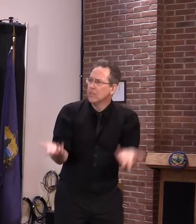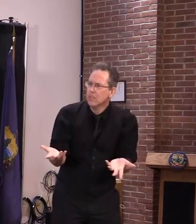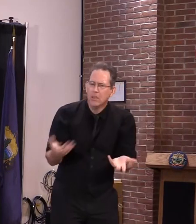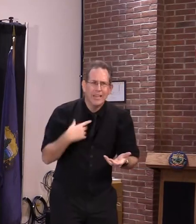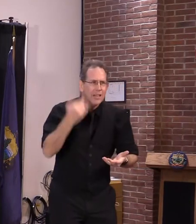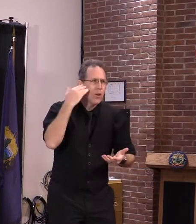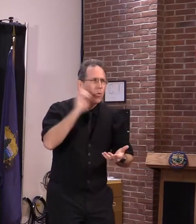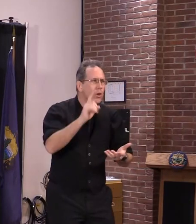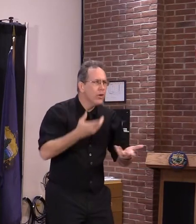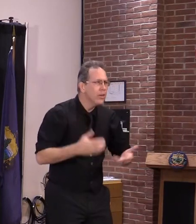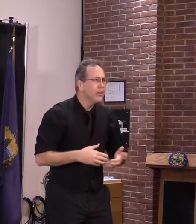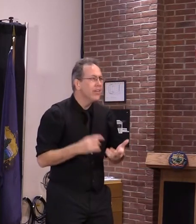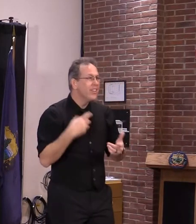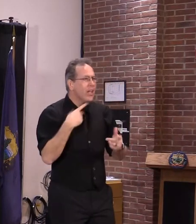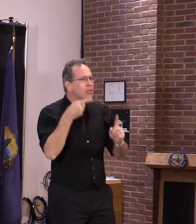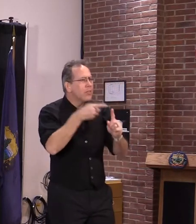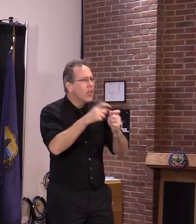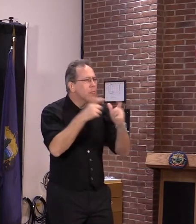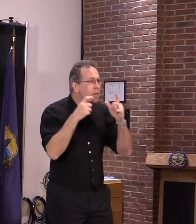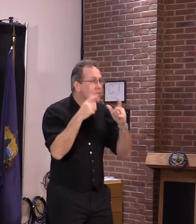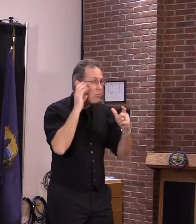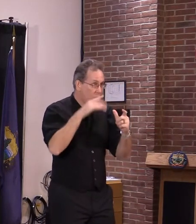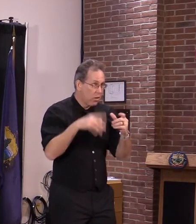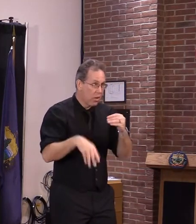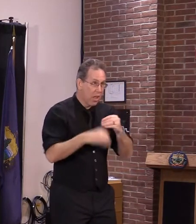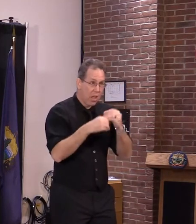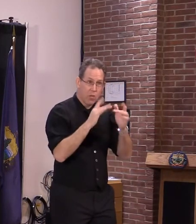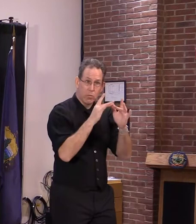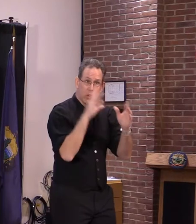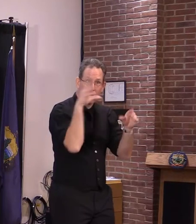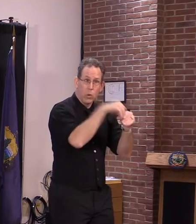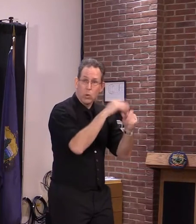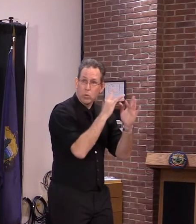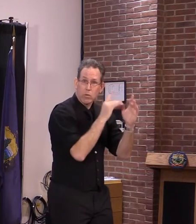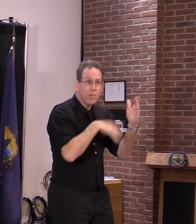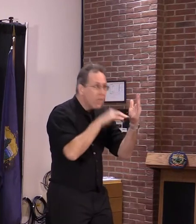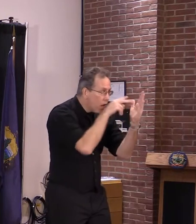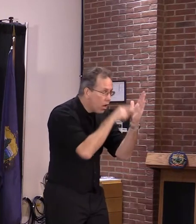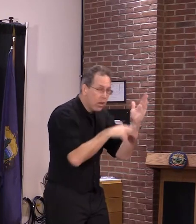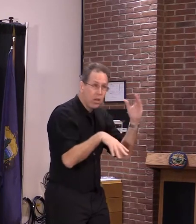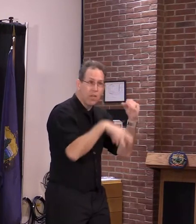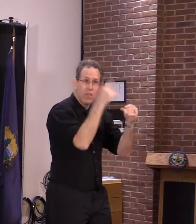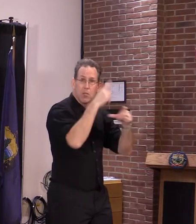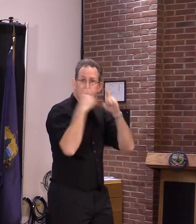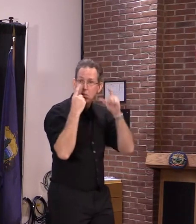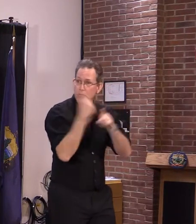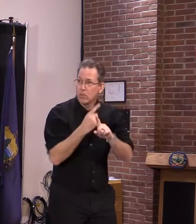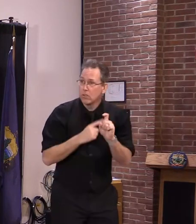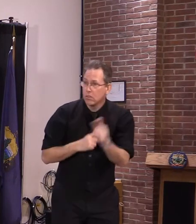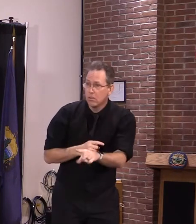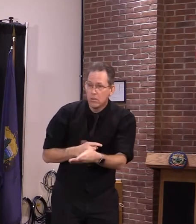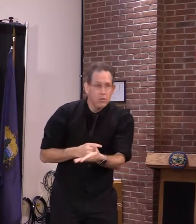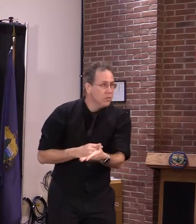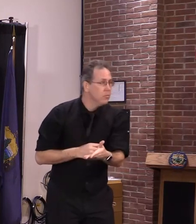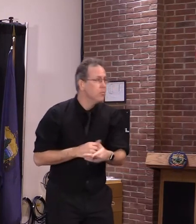masks are available be linked on the state vaccination and testing website in some